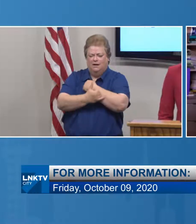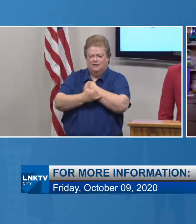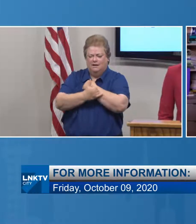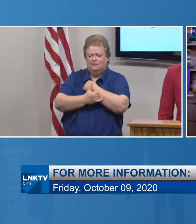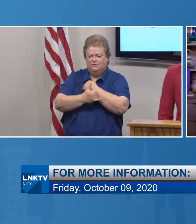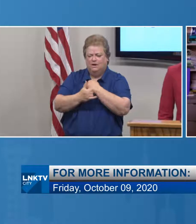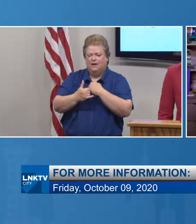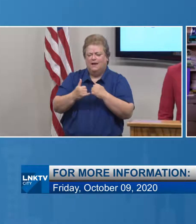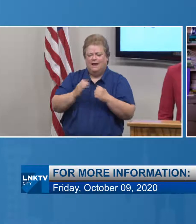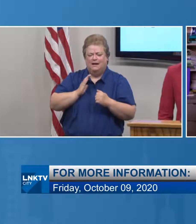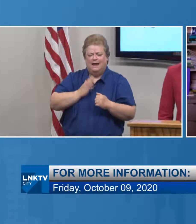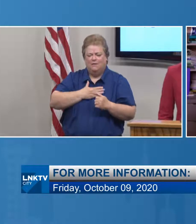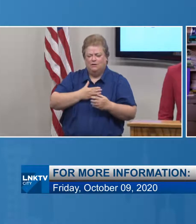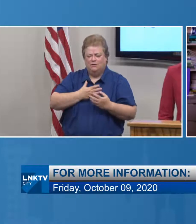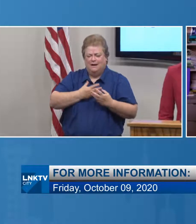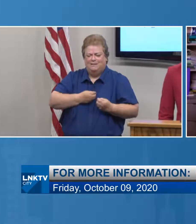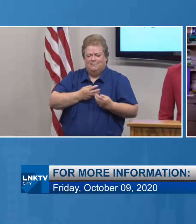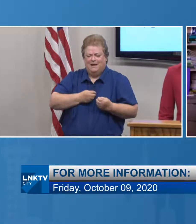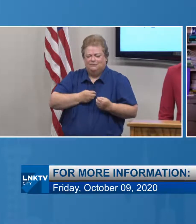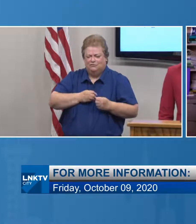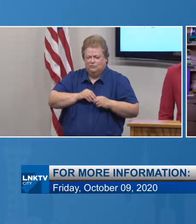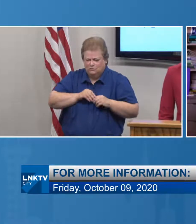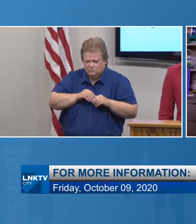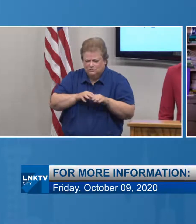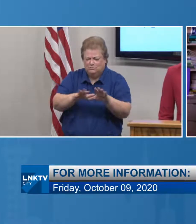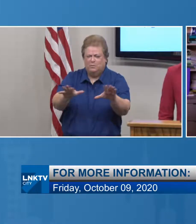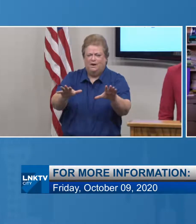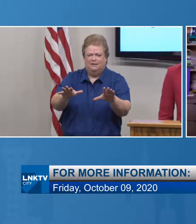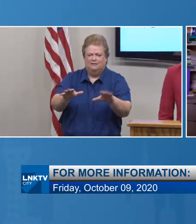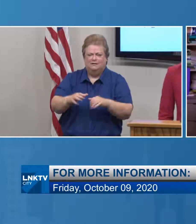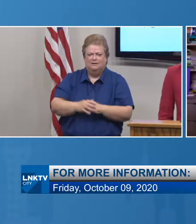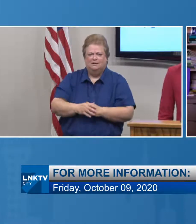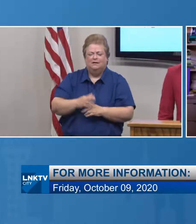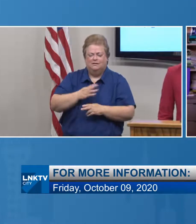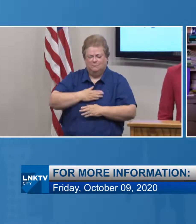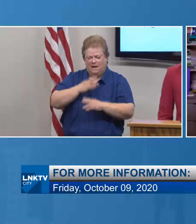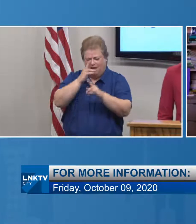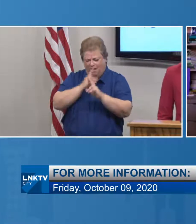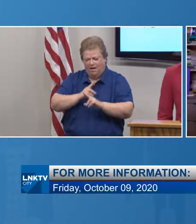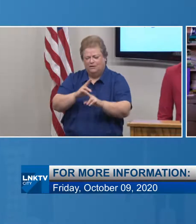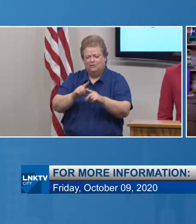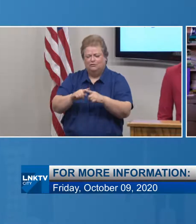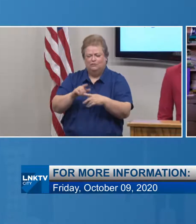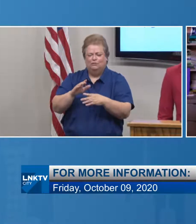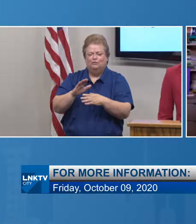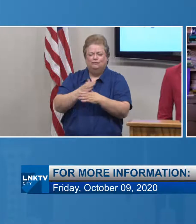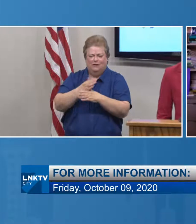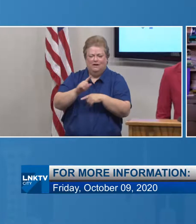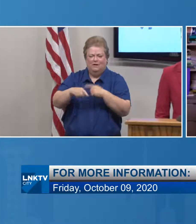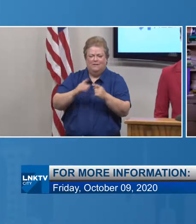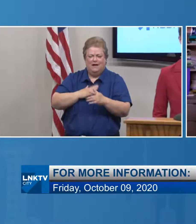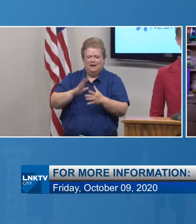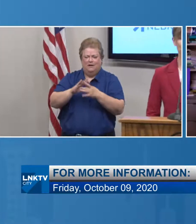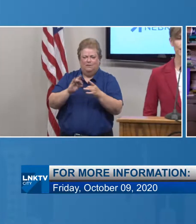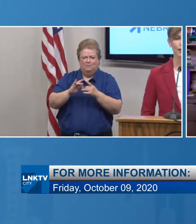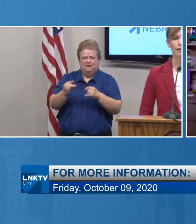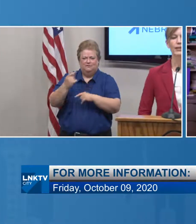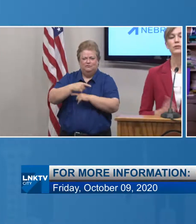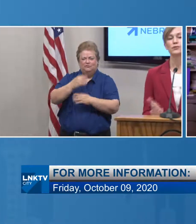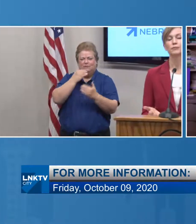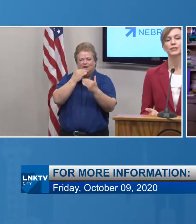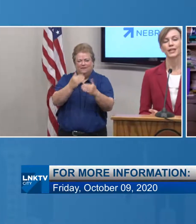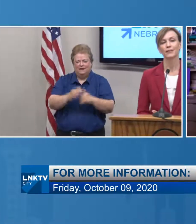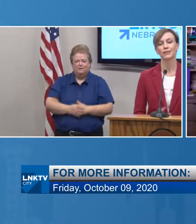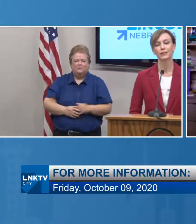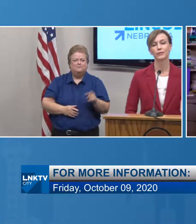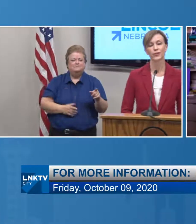compassion everywhere. So it is my honor to share with you about our message today. Thank you.